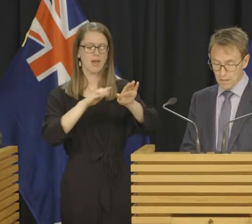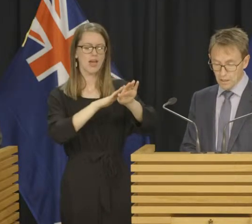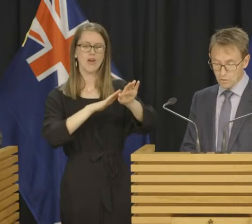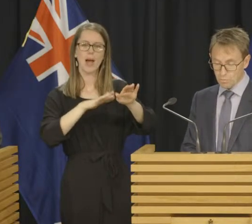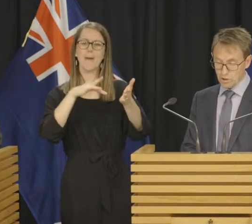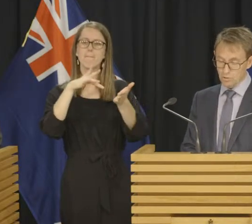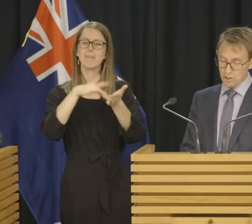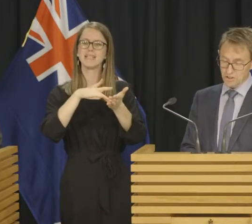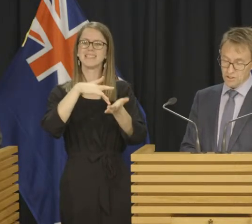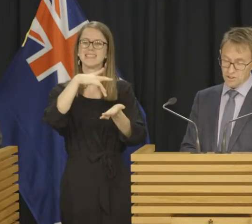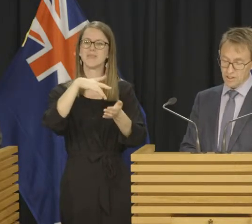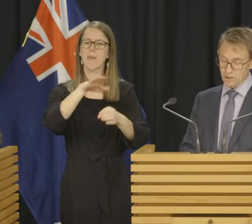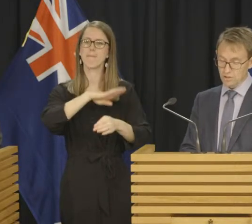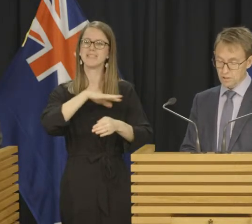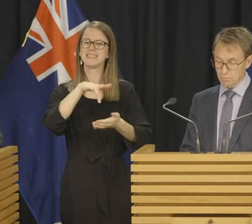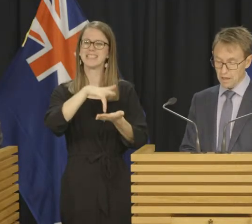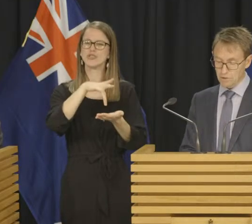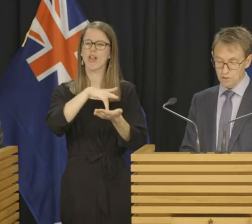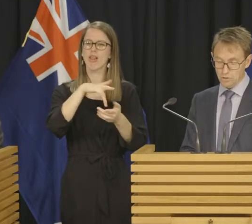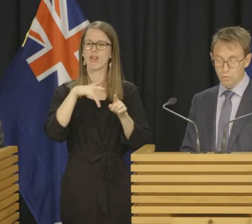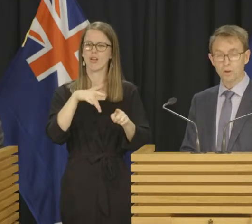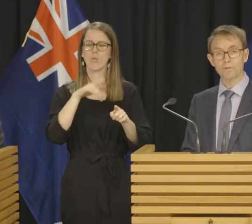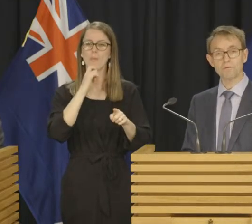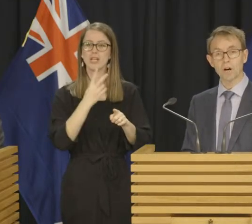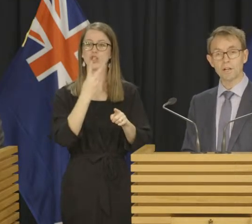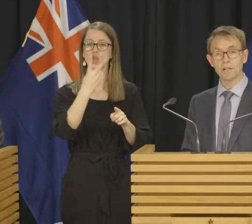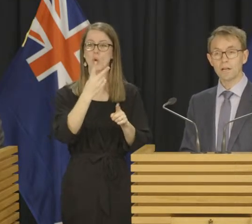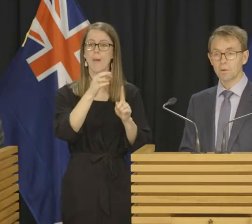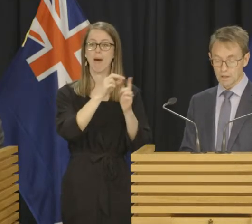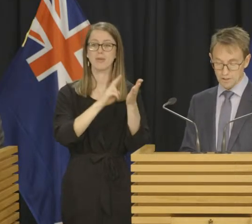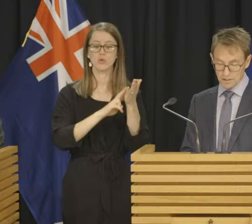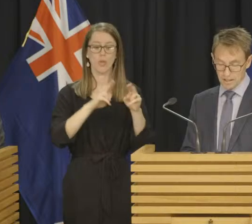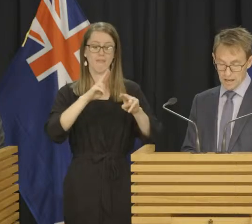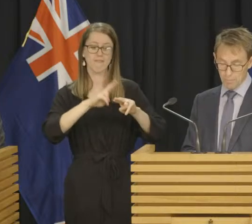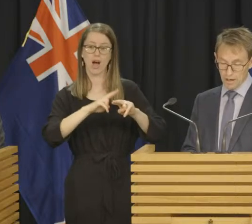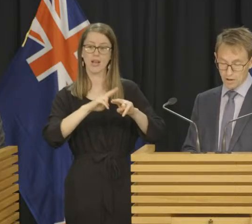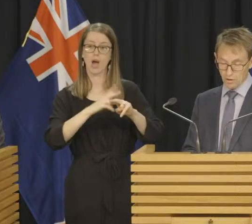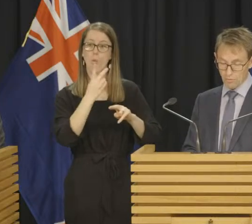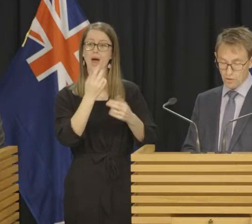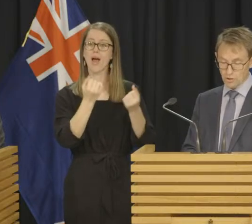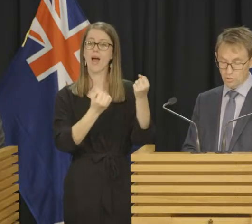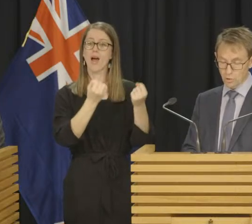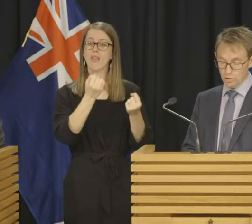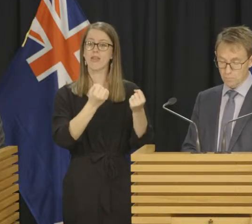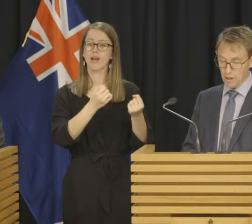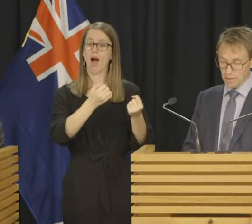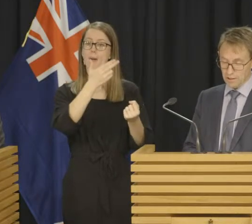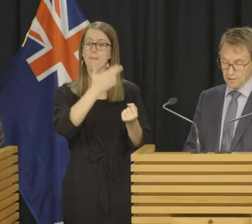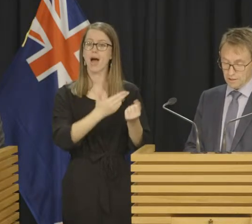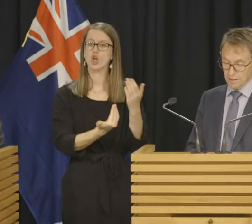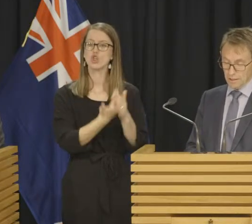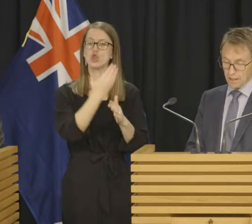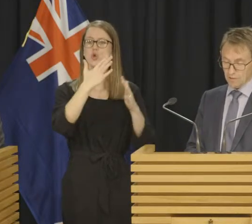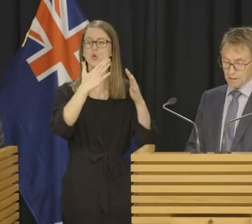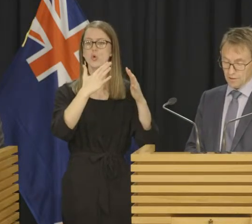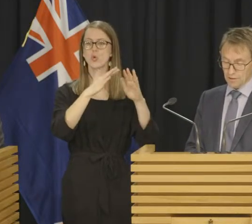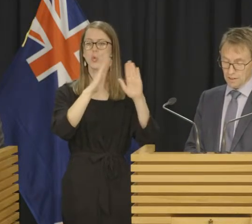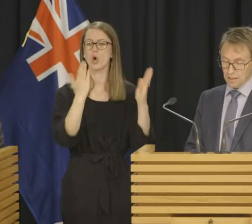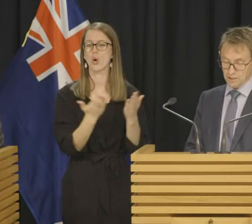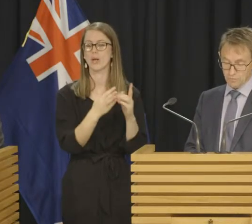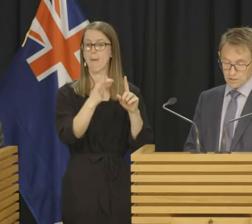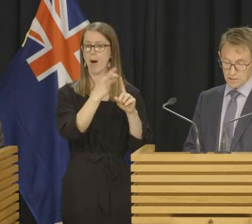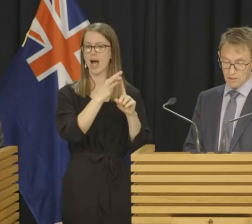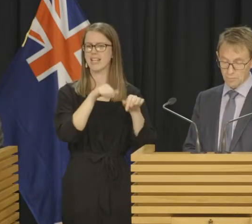region, there will be 2 testing stations in Palmerston North on Friday. One is in the car park of the New World Pioneer, and the